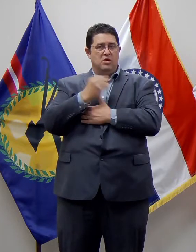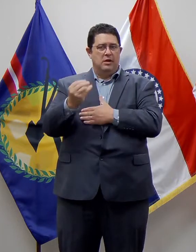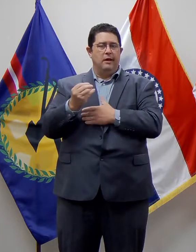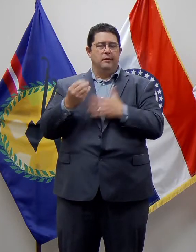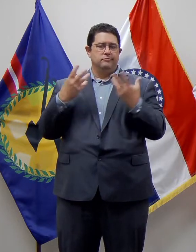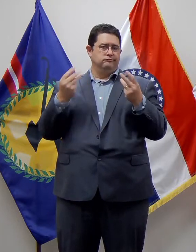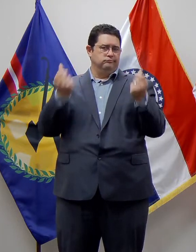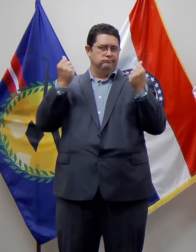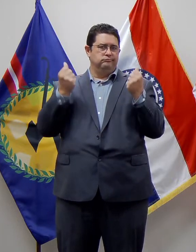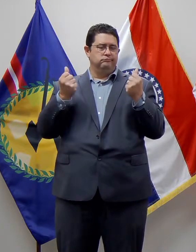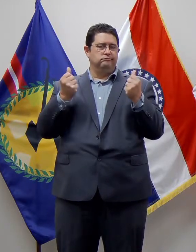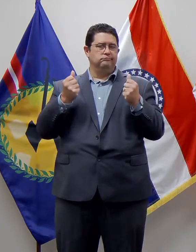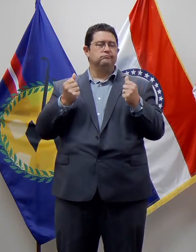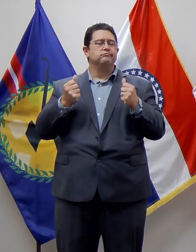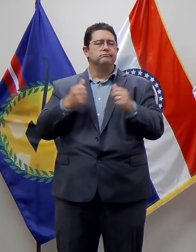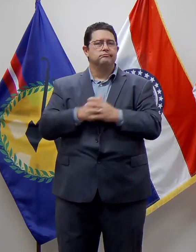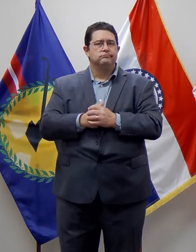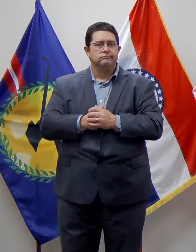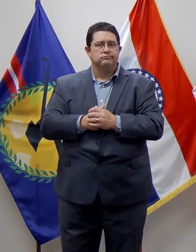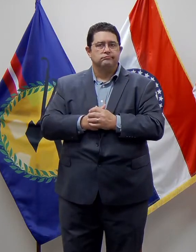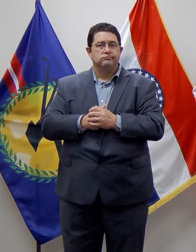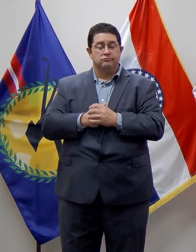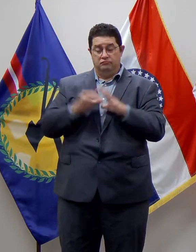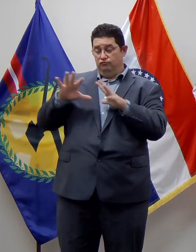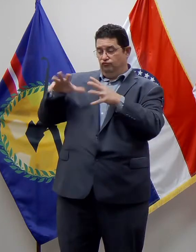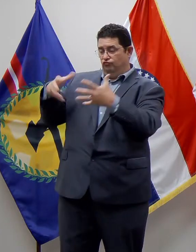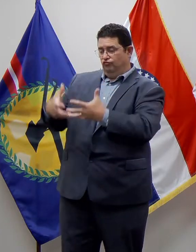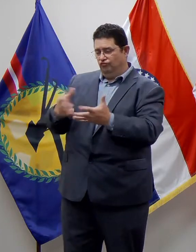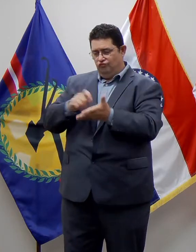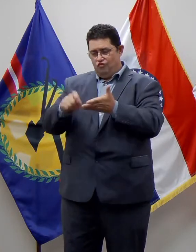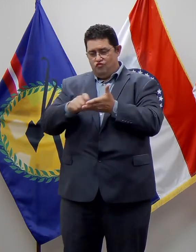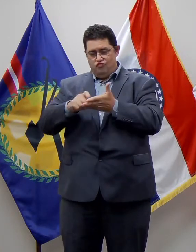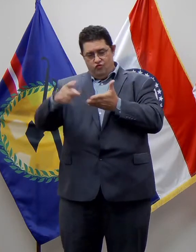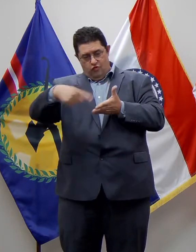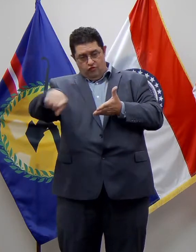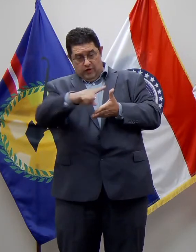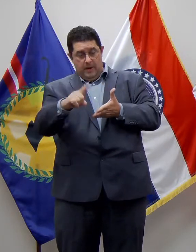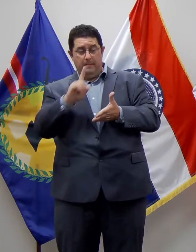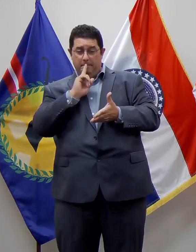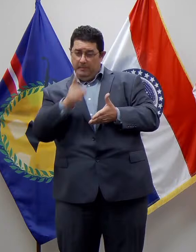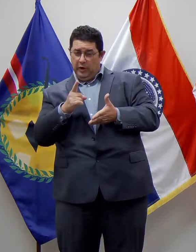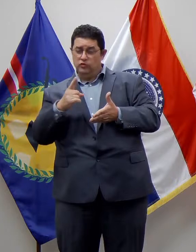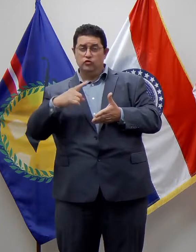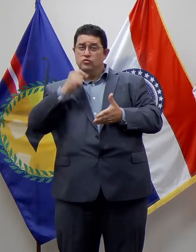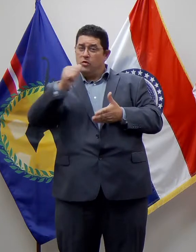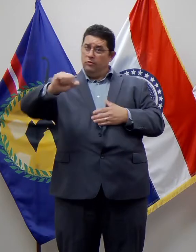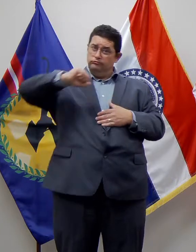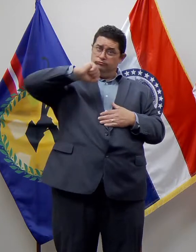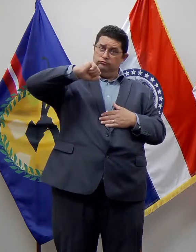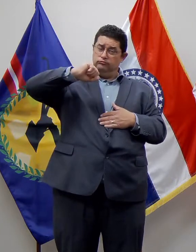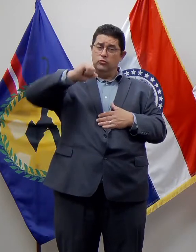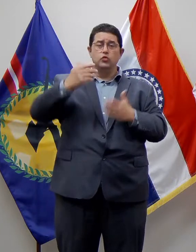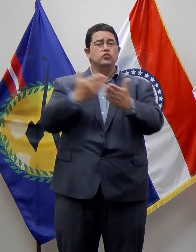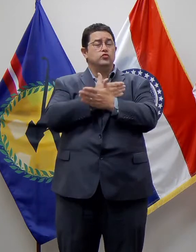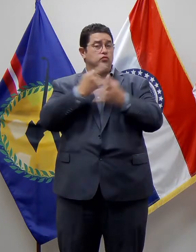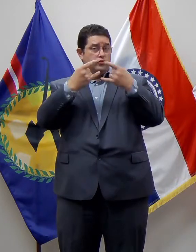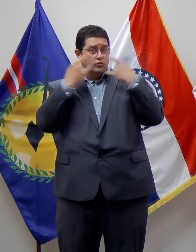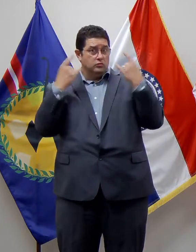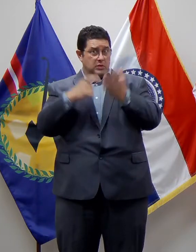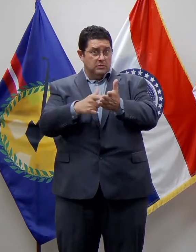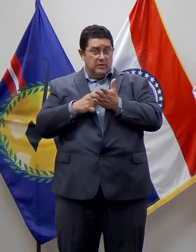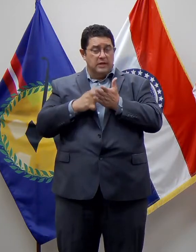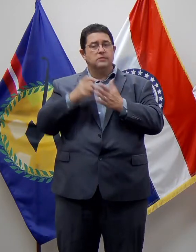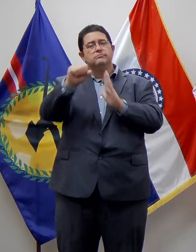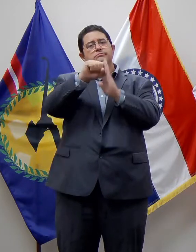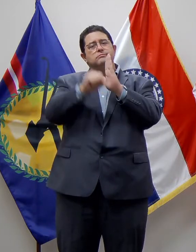immediately. The chairwoman of the council wrote to Dr. Khan last week to assure him that she would not oppose a new mask mandate, and the